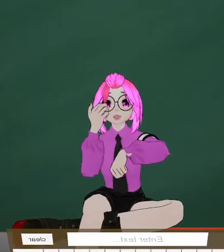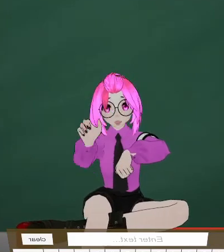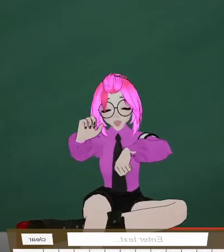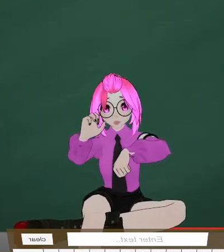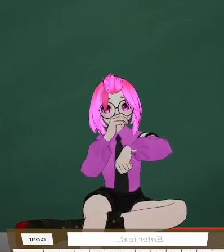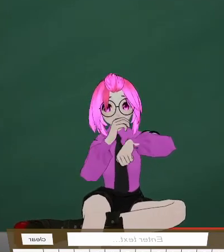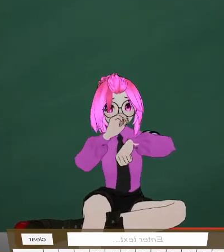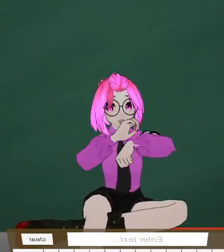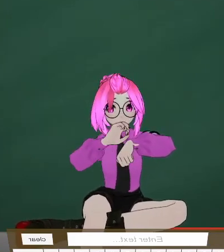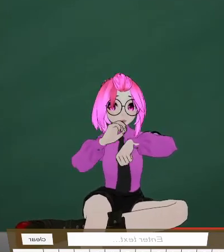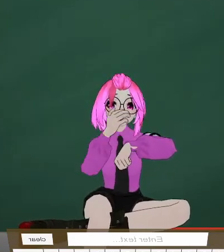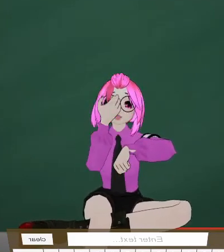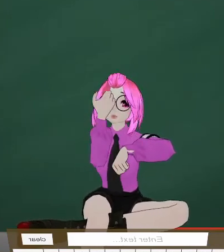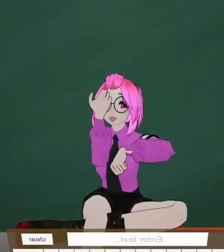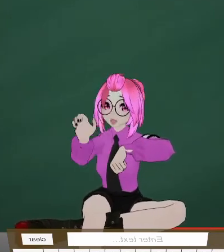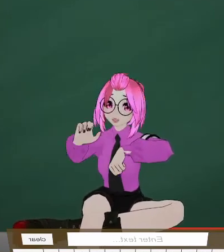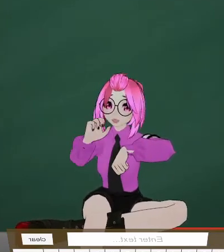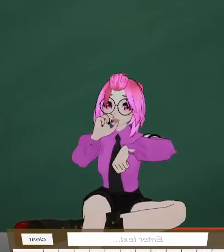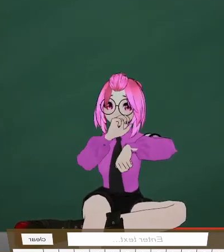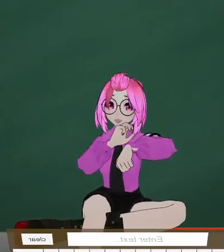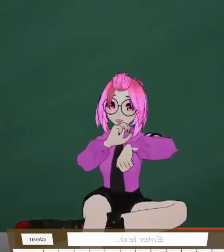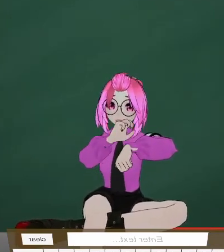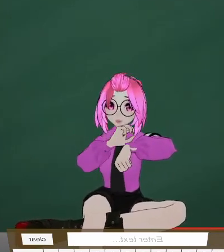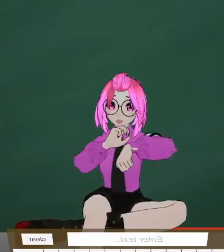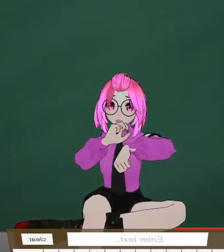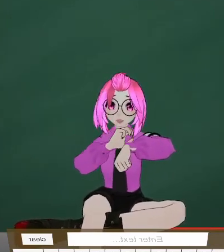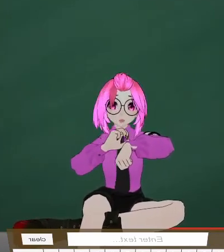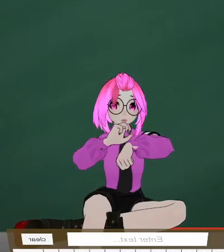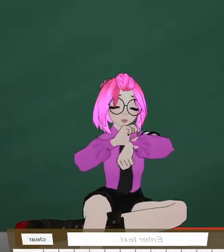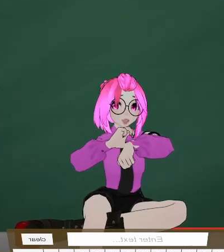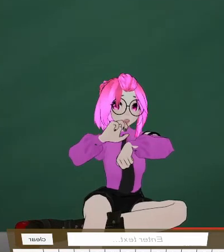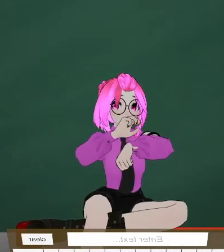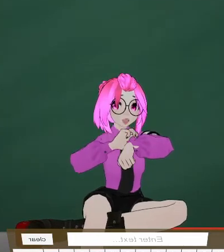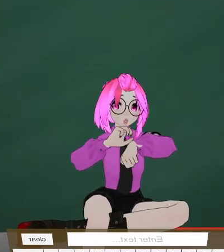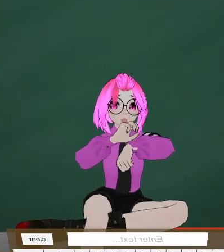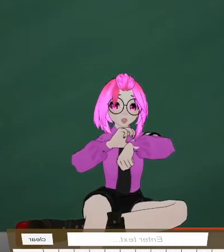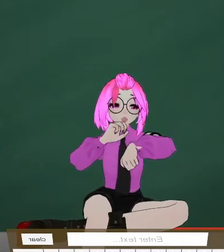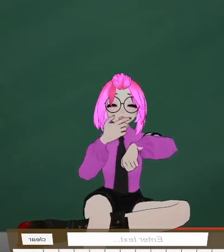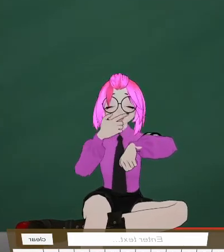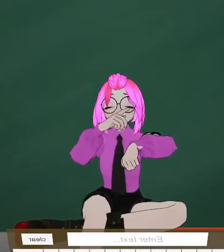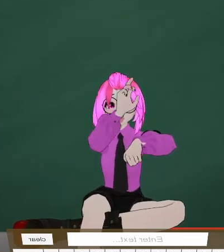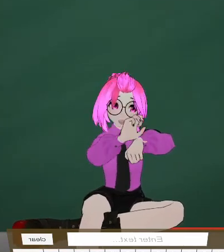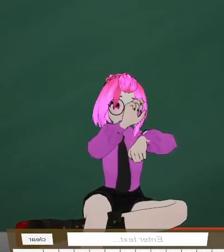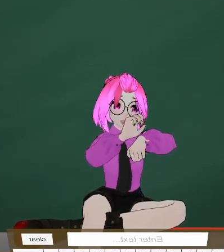could say hot chocolate yep peepee hot chocolate chocolate who could tell me what this means